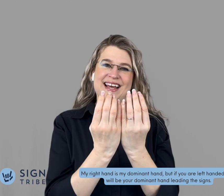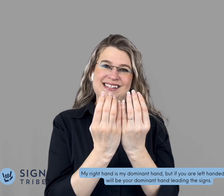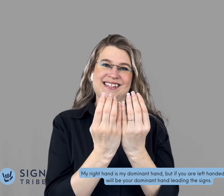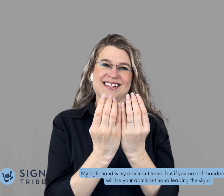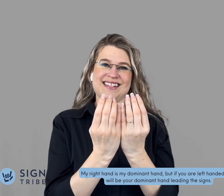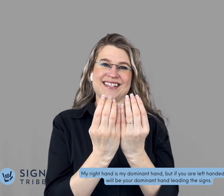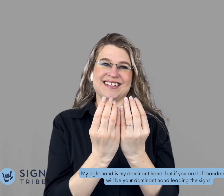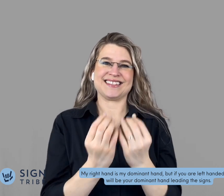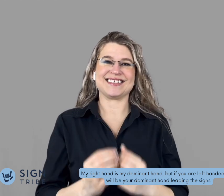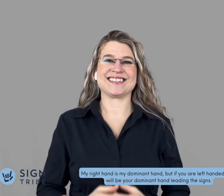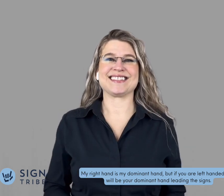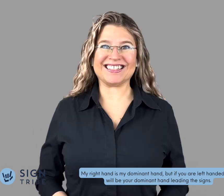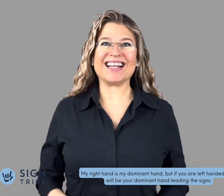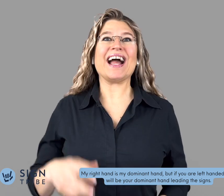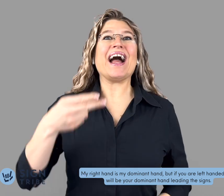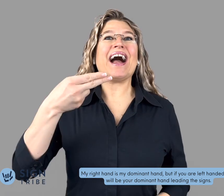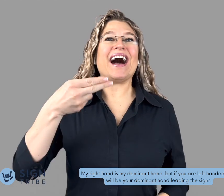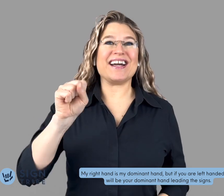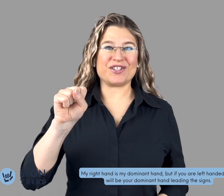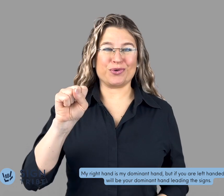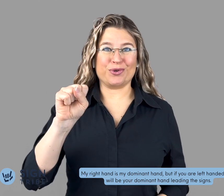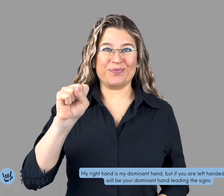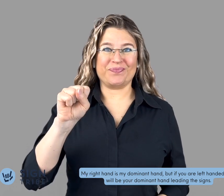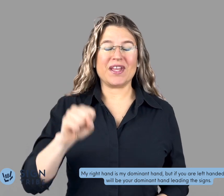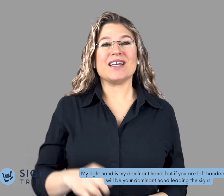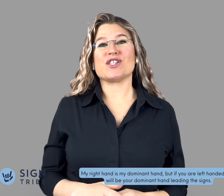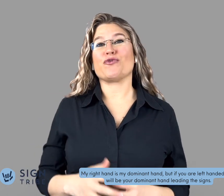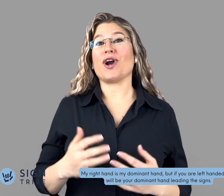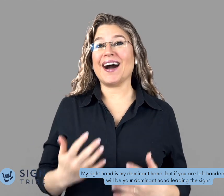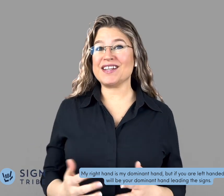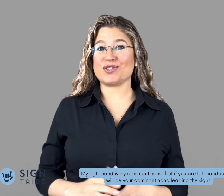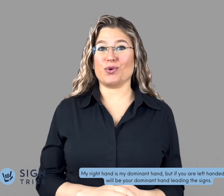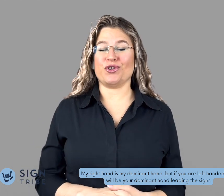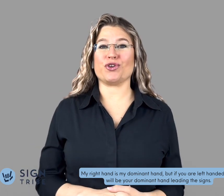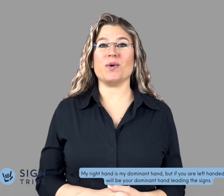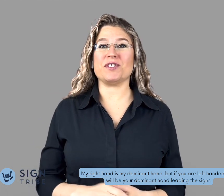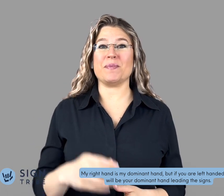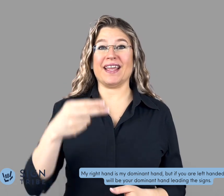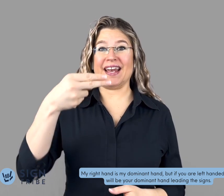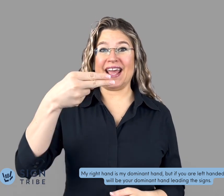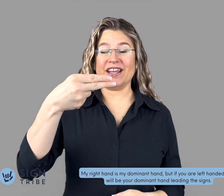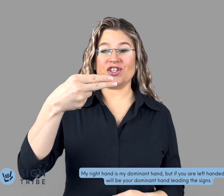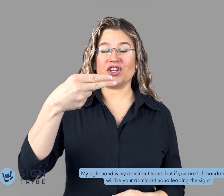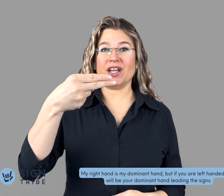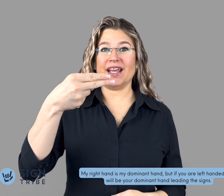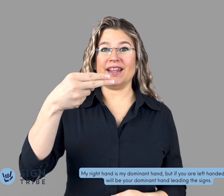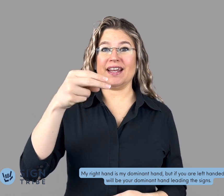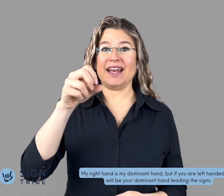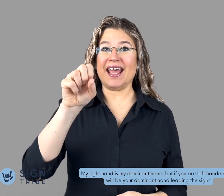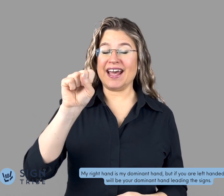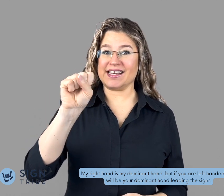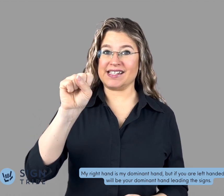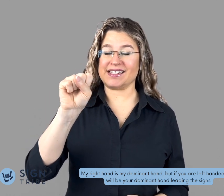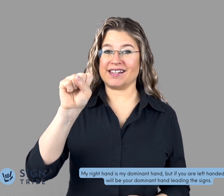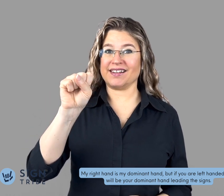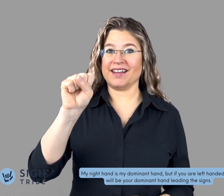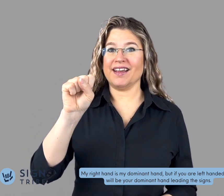class. High school. So for high school, you're going to make an H and then an S in